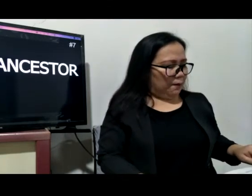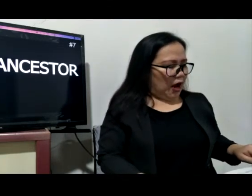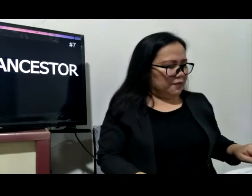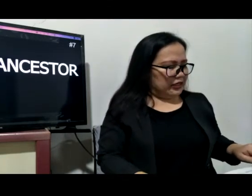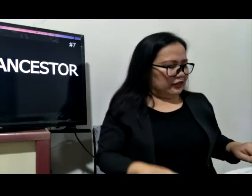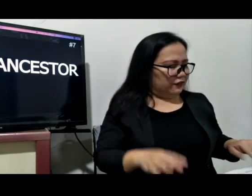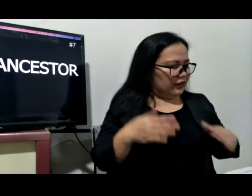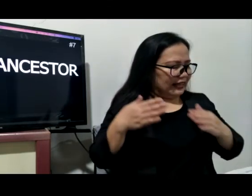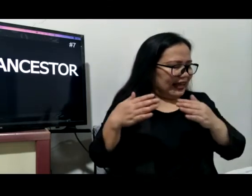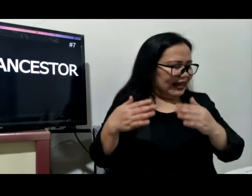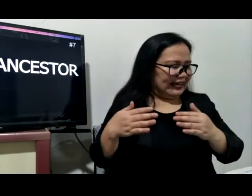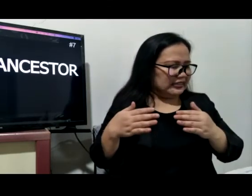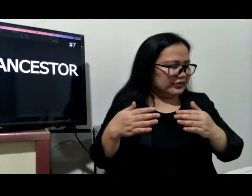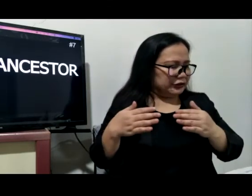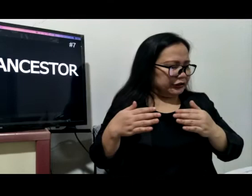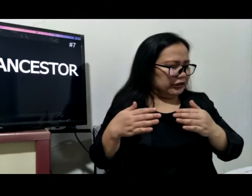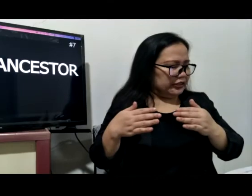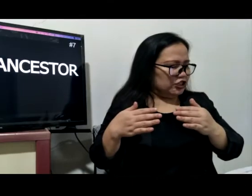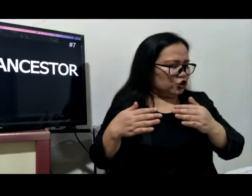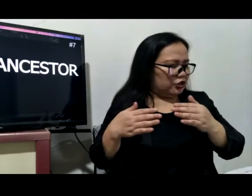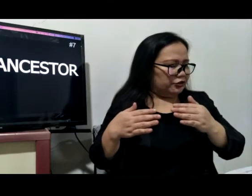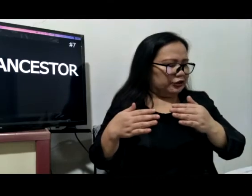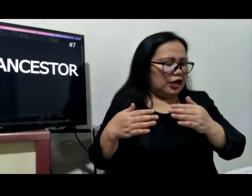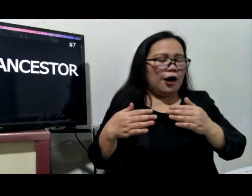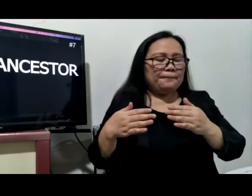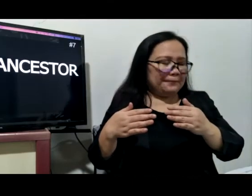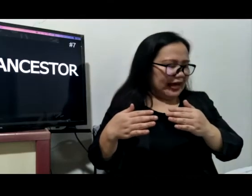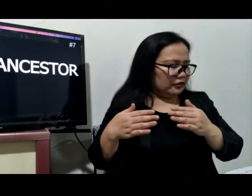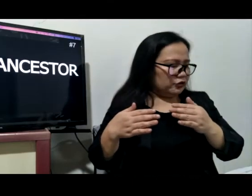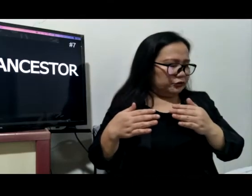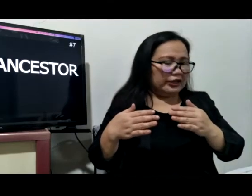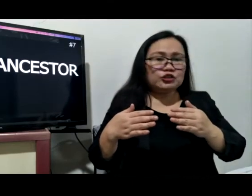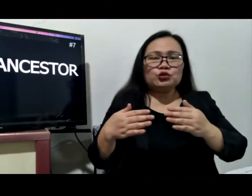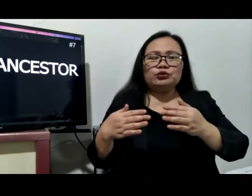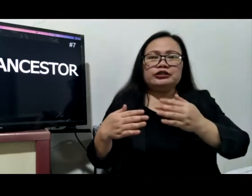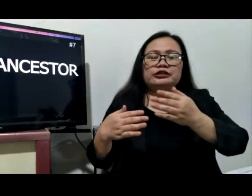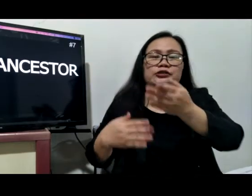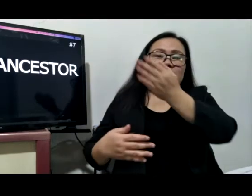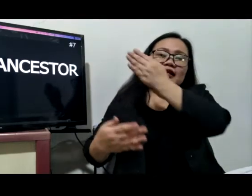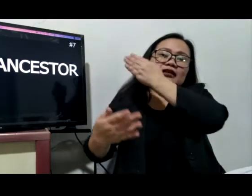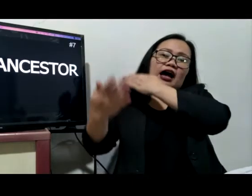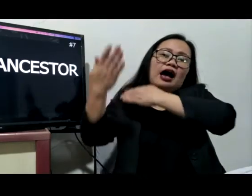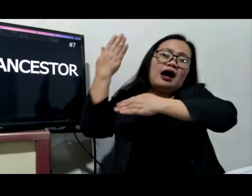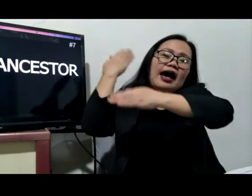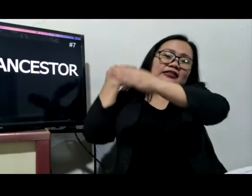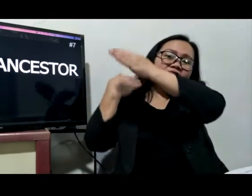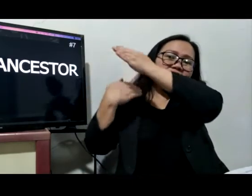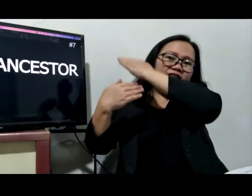palm in, flat hands, circle each other, back to right shoulder. So it's like